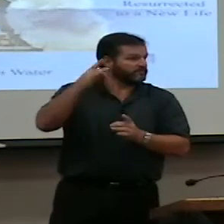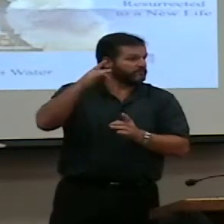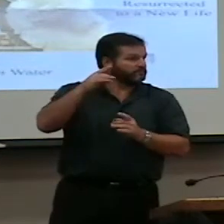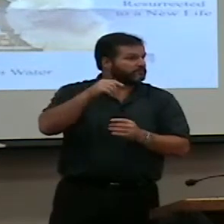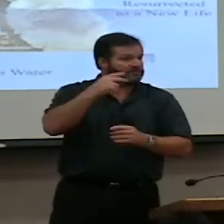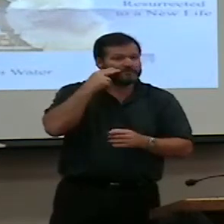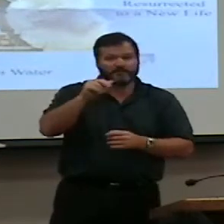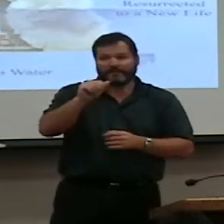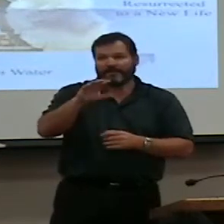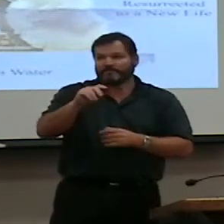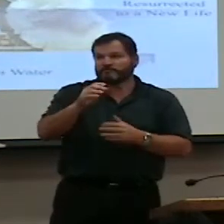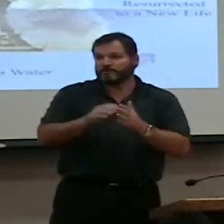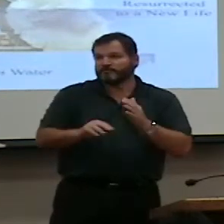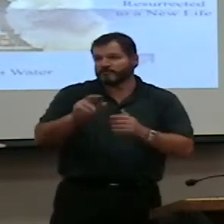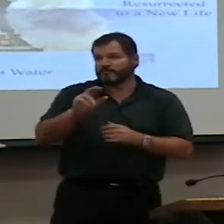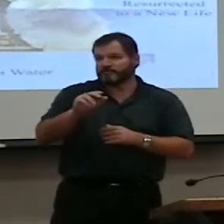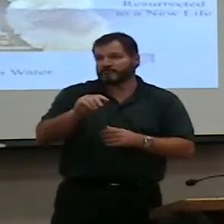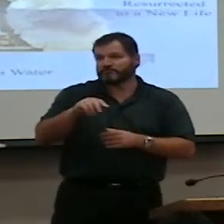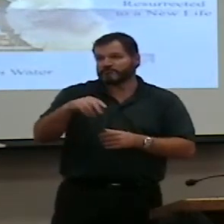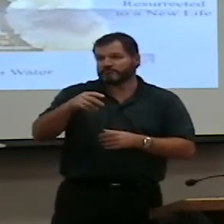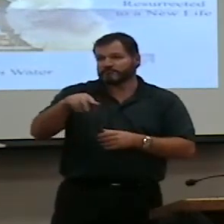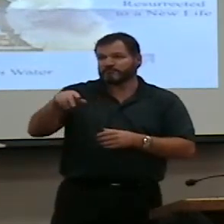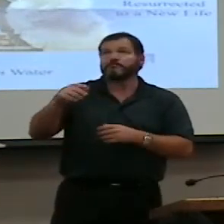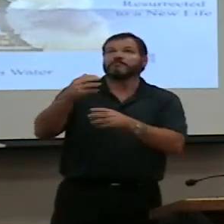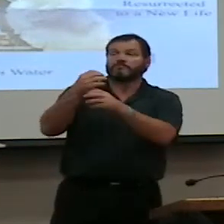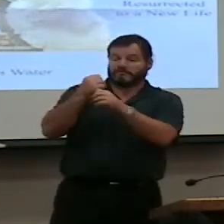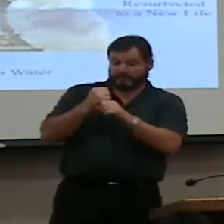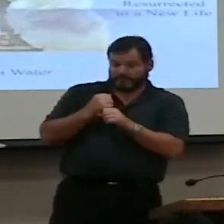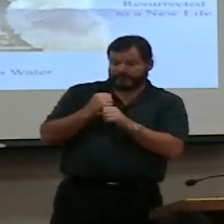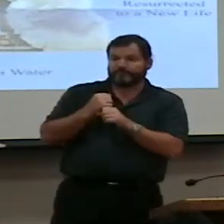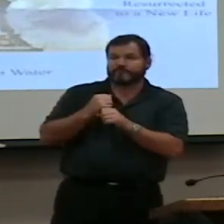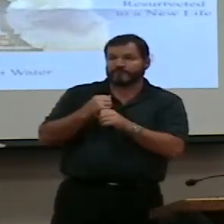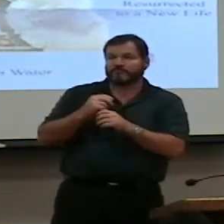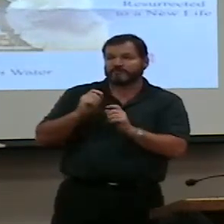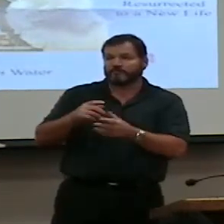And he gives us his Holy Spirit. What you see from in Acts 2.